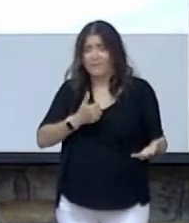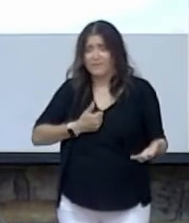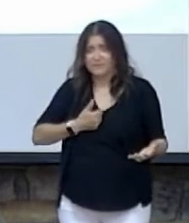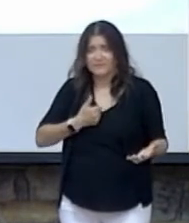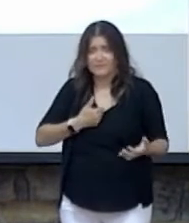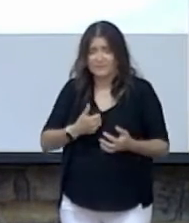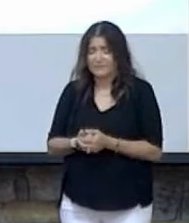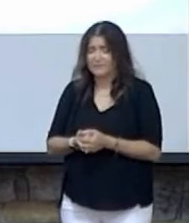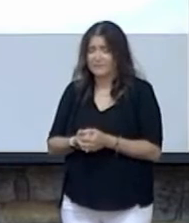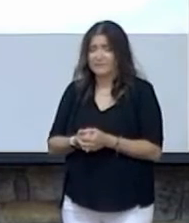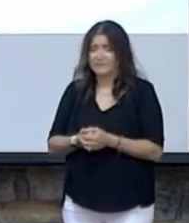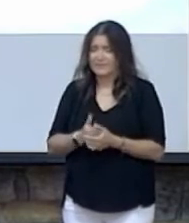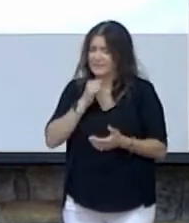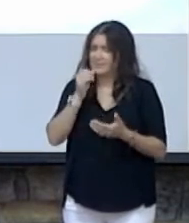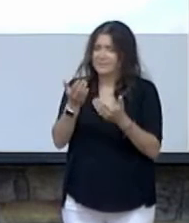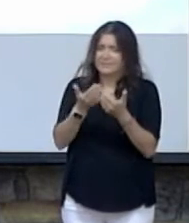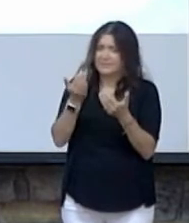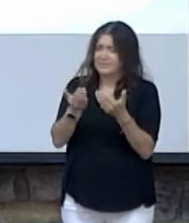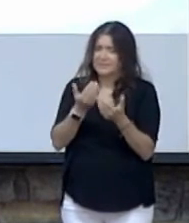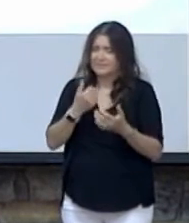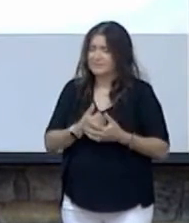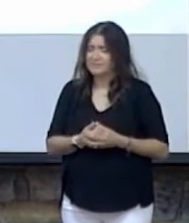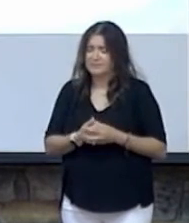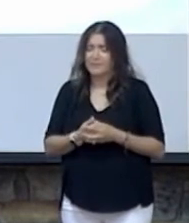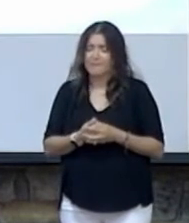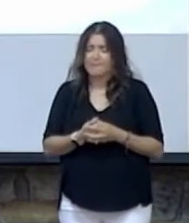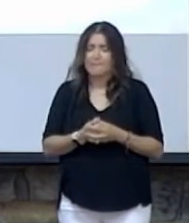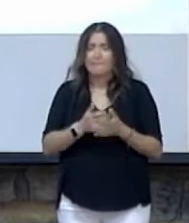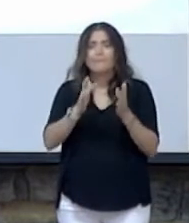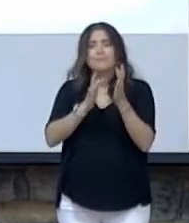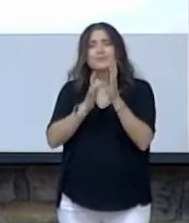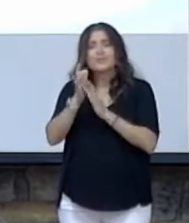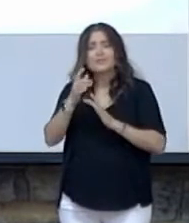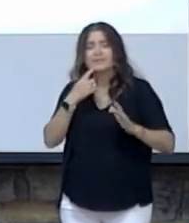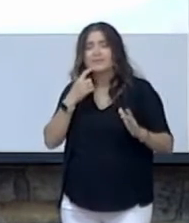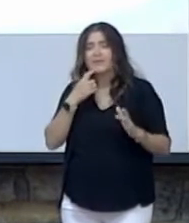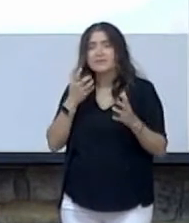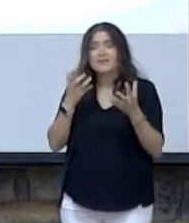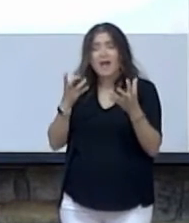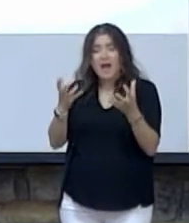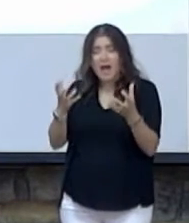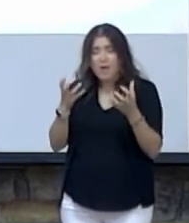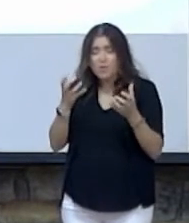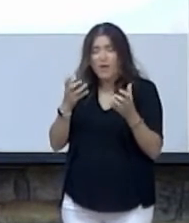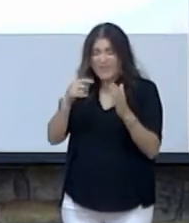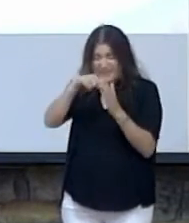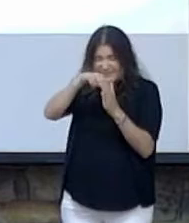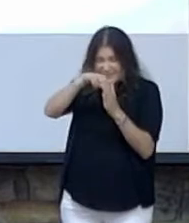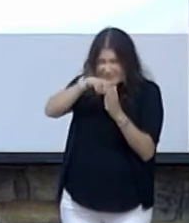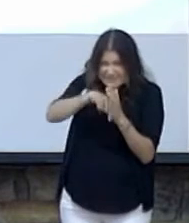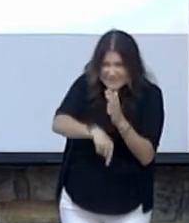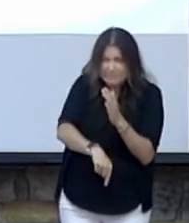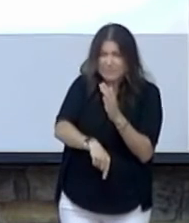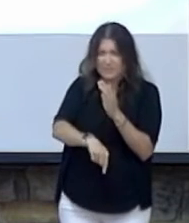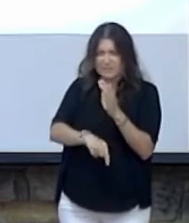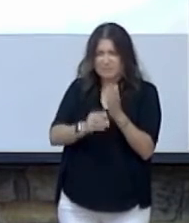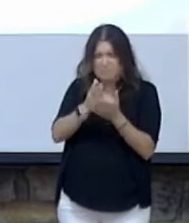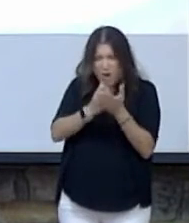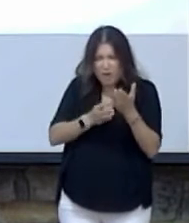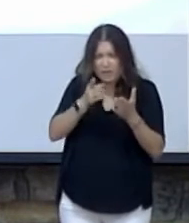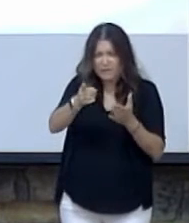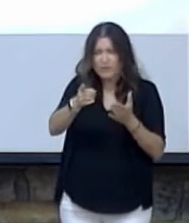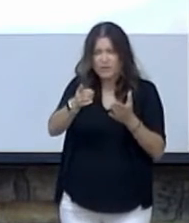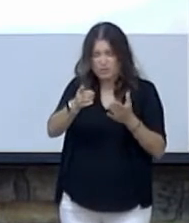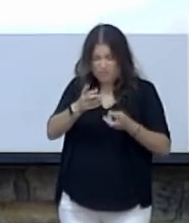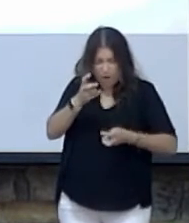ourselves. That's not easy. Jesus says, I want the deepest part of you. I want the part